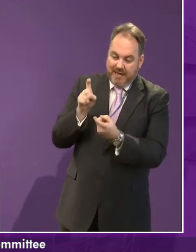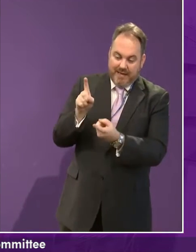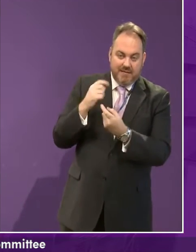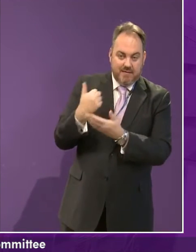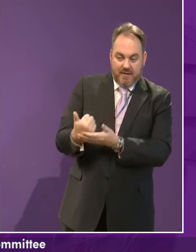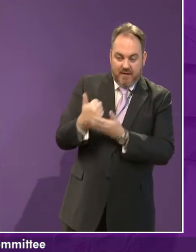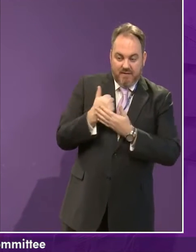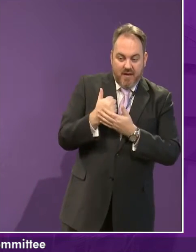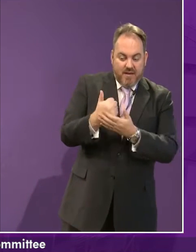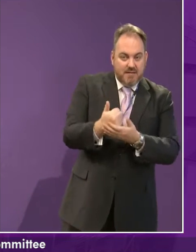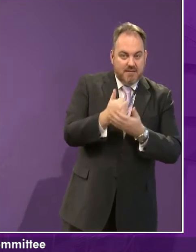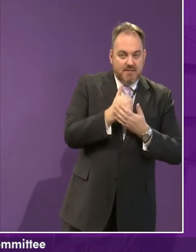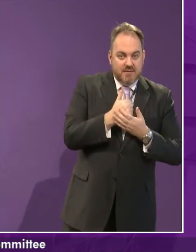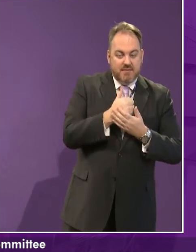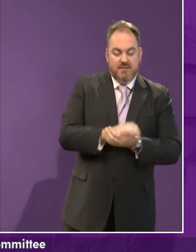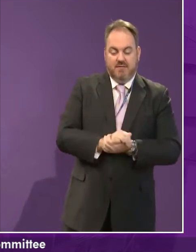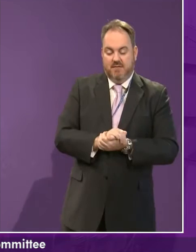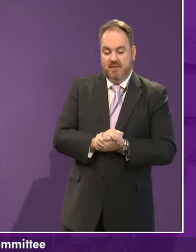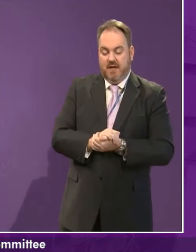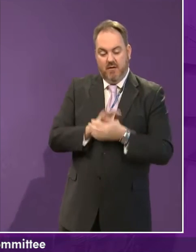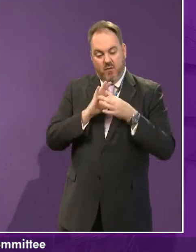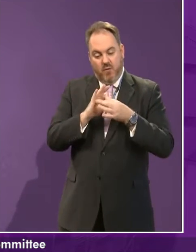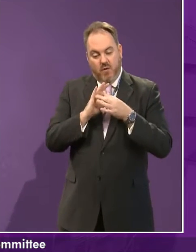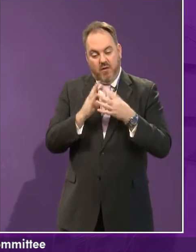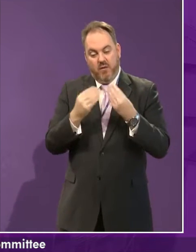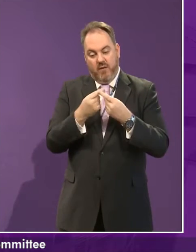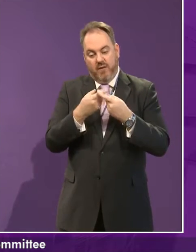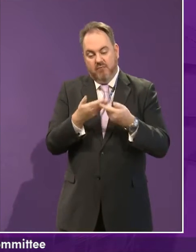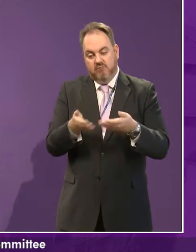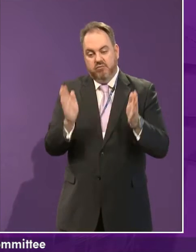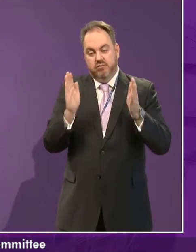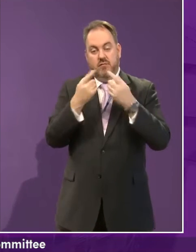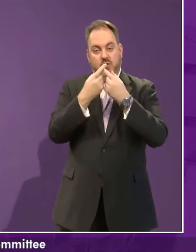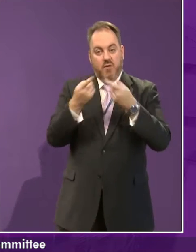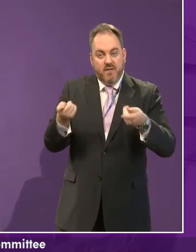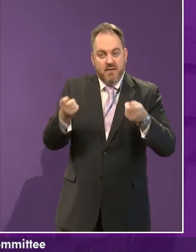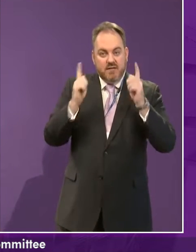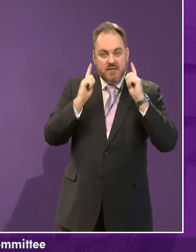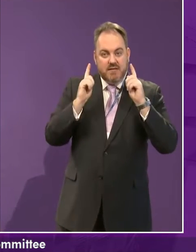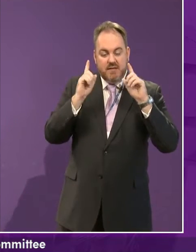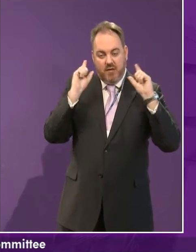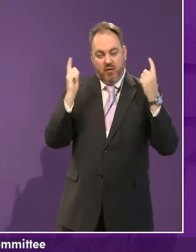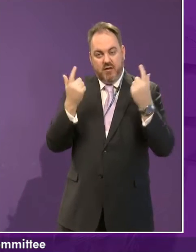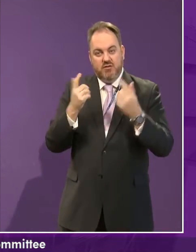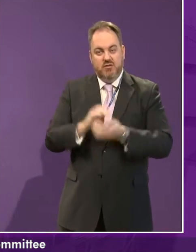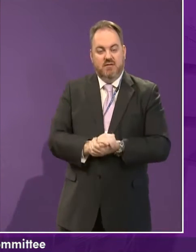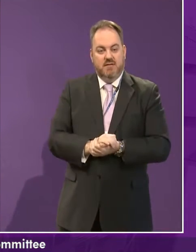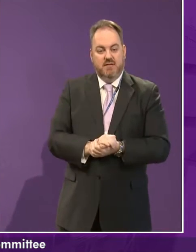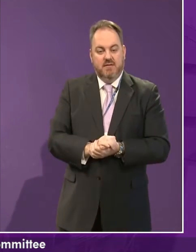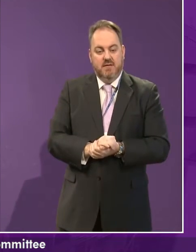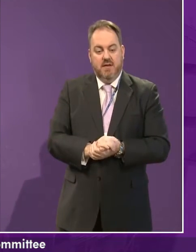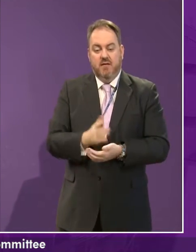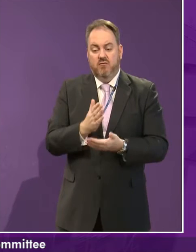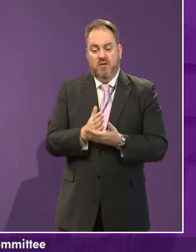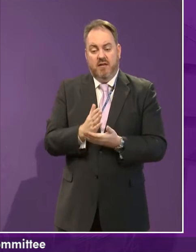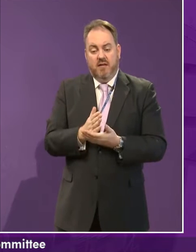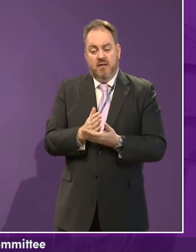are universities and colleges. So as they're developing their services, at the